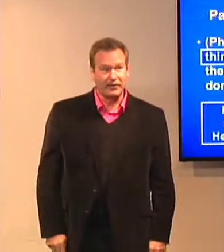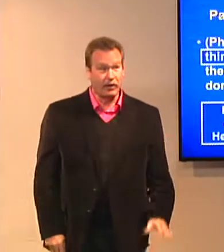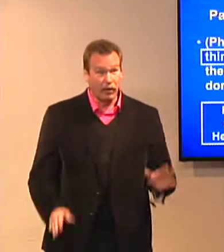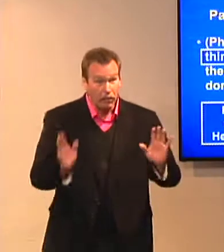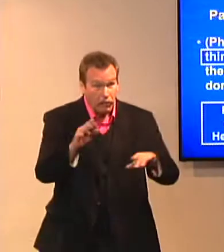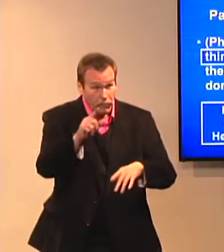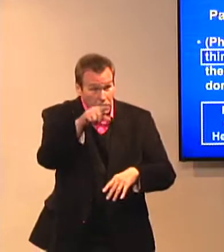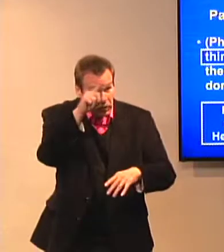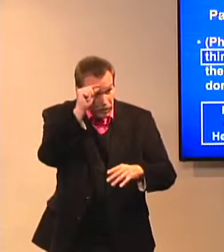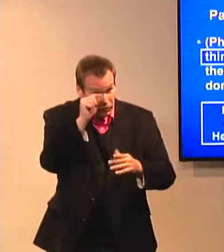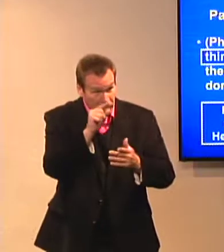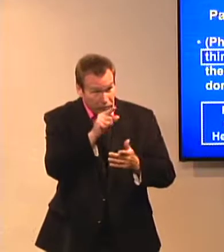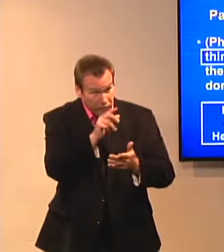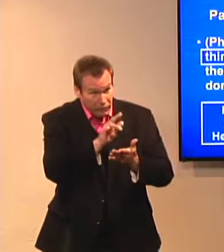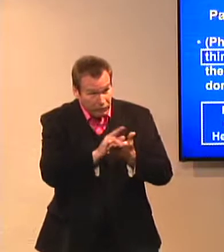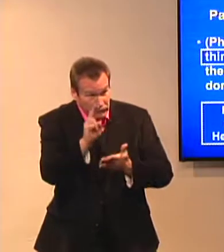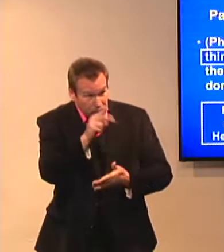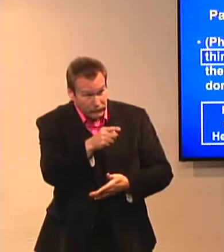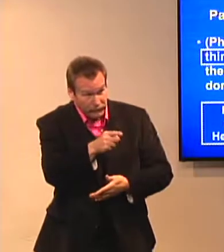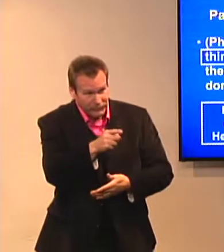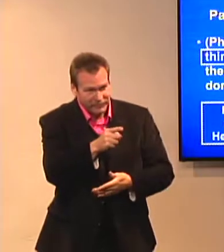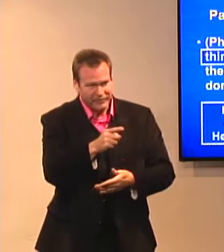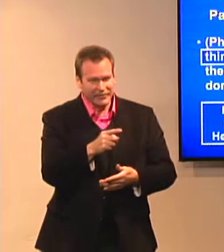is wonderful. High school, I mean,